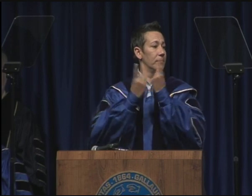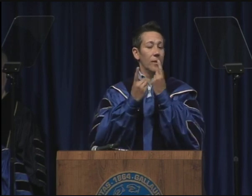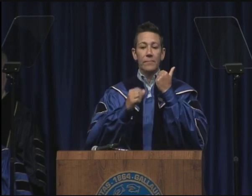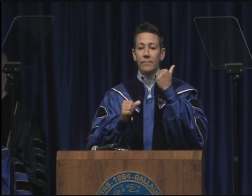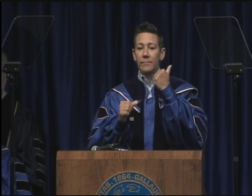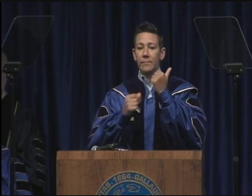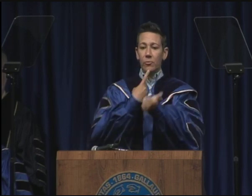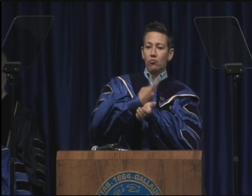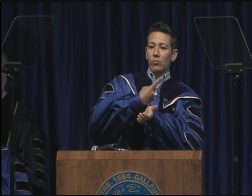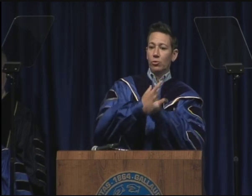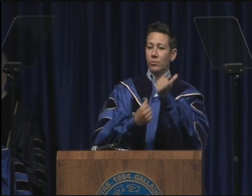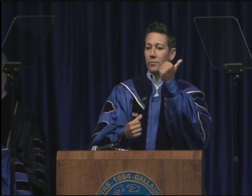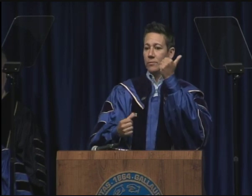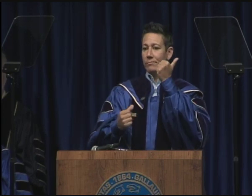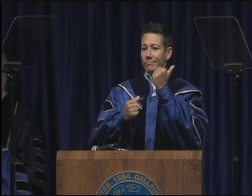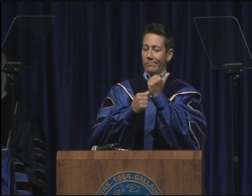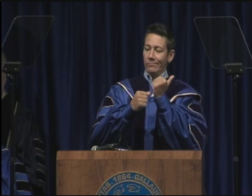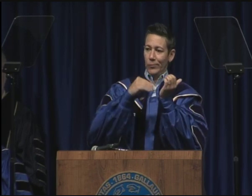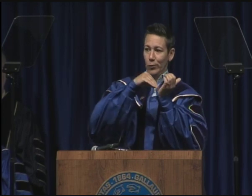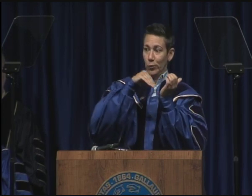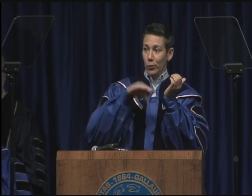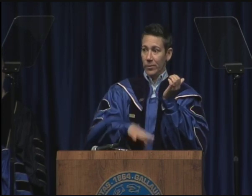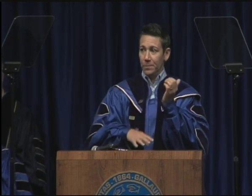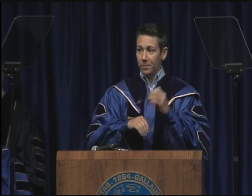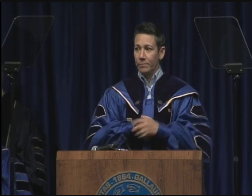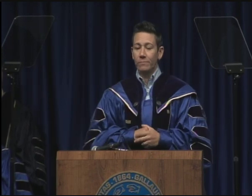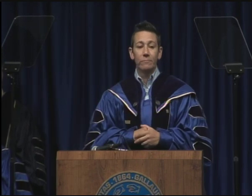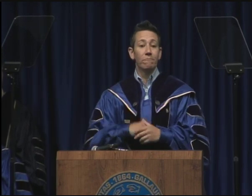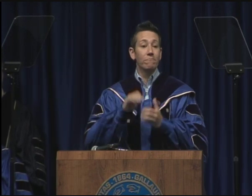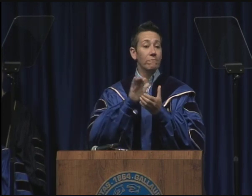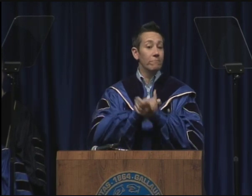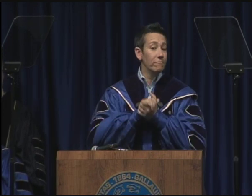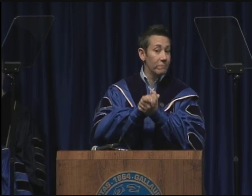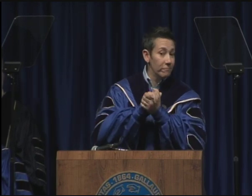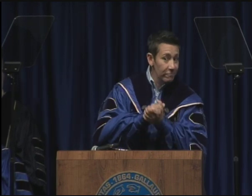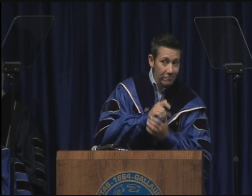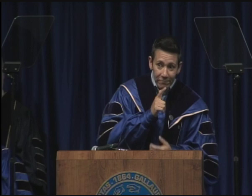outstanding academic work while working for our department as a graduate assistant.